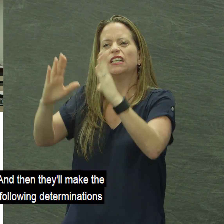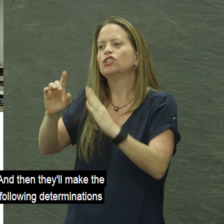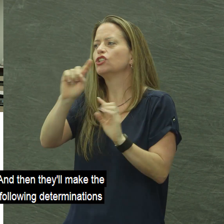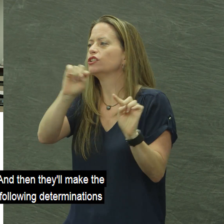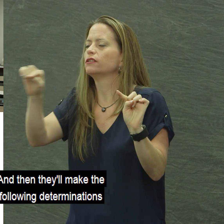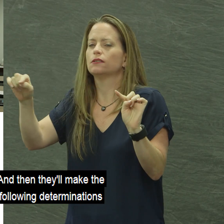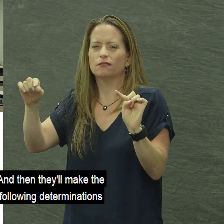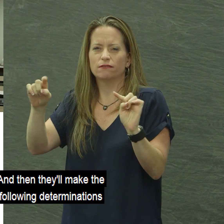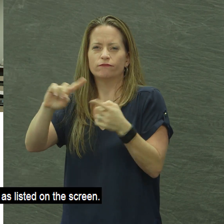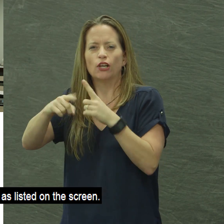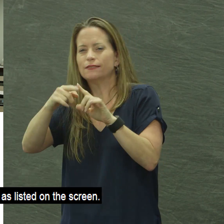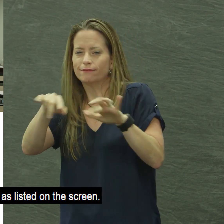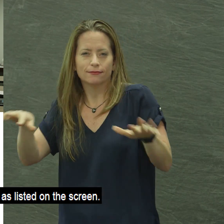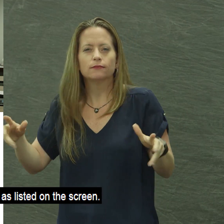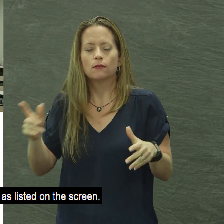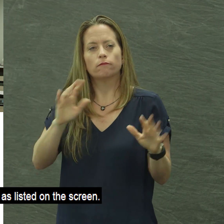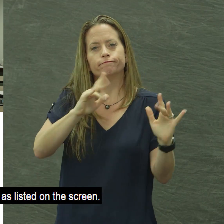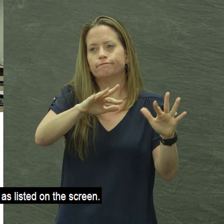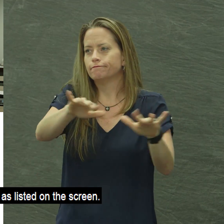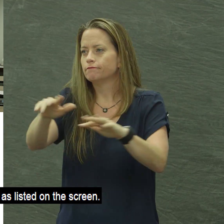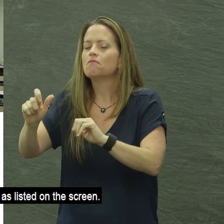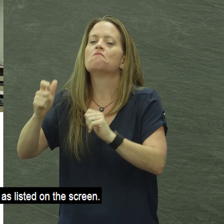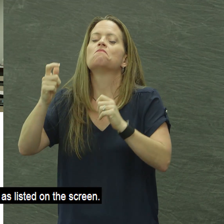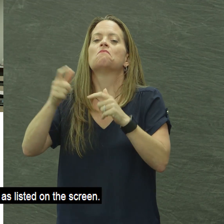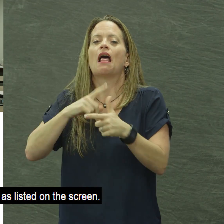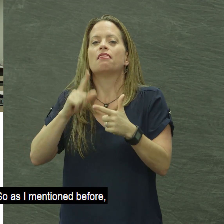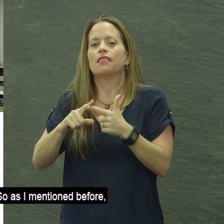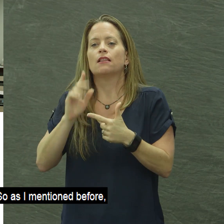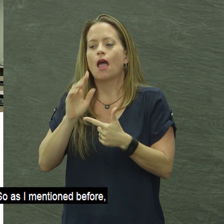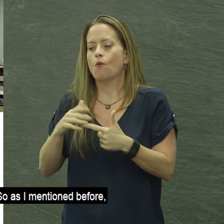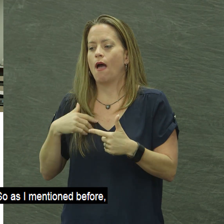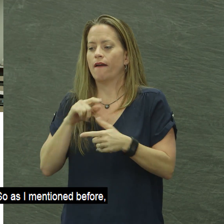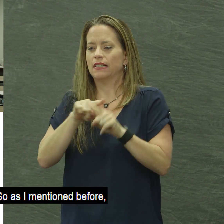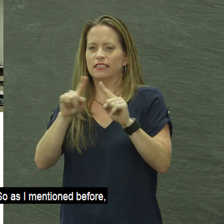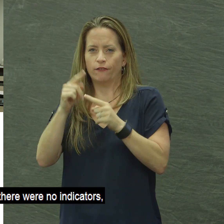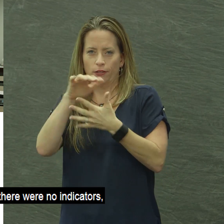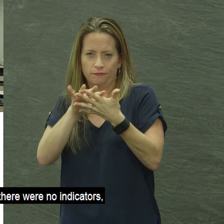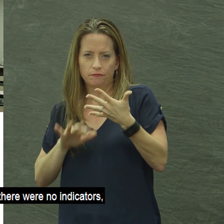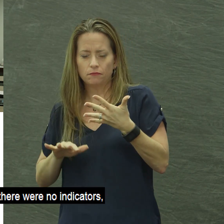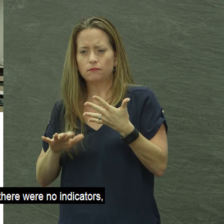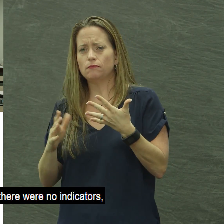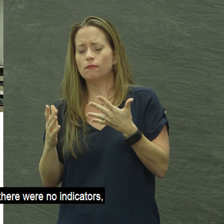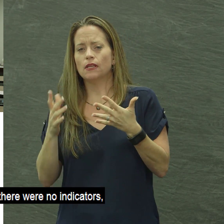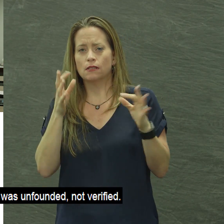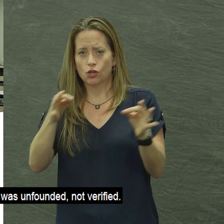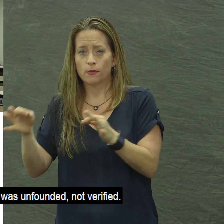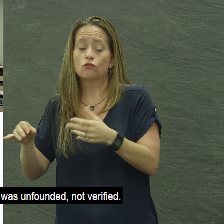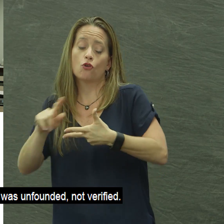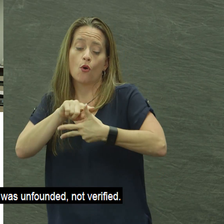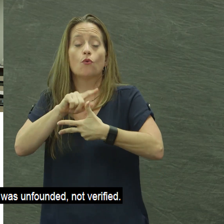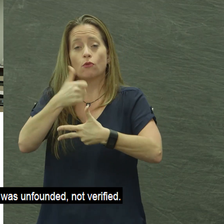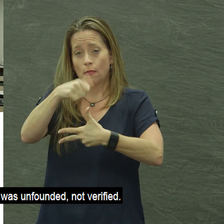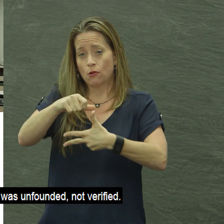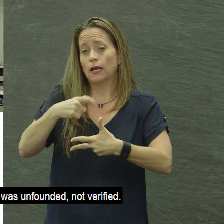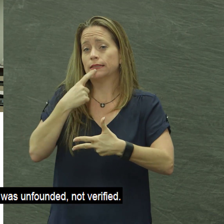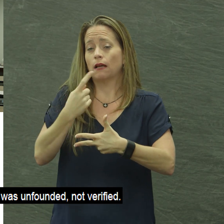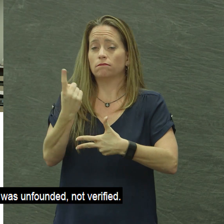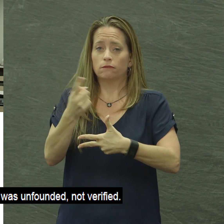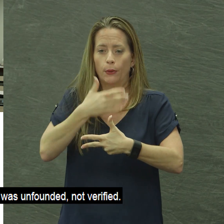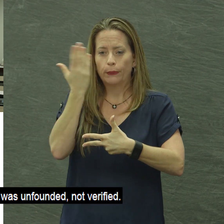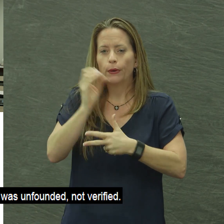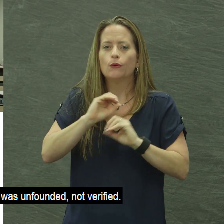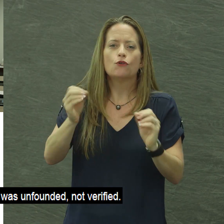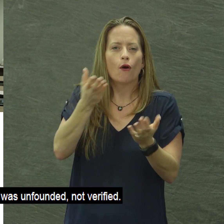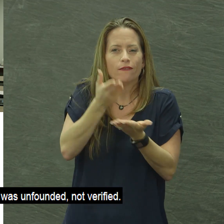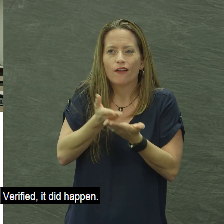following determinations as listed on the screen. So, as I mentioned before, there were no indicators, so it was unfounded, not